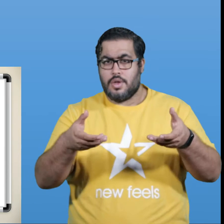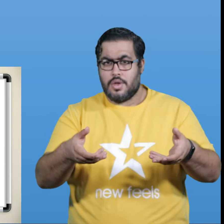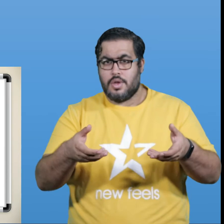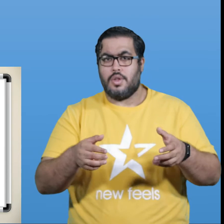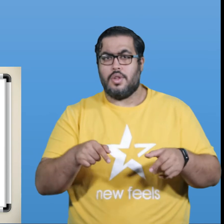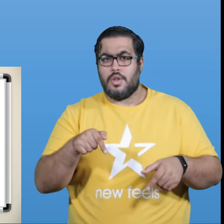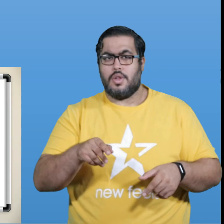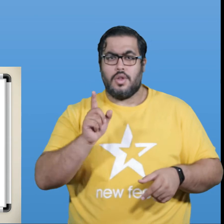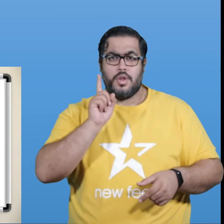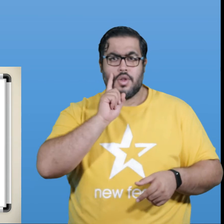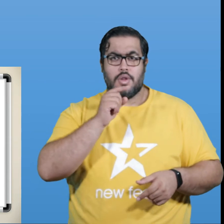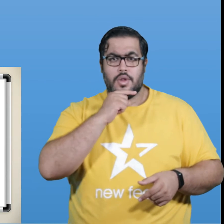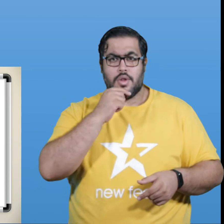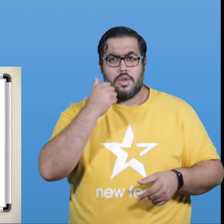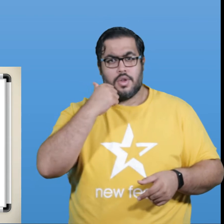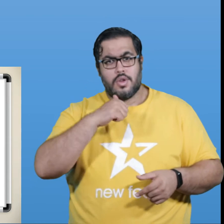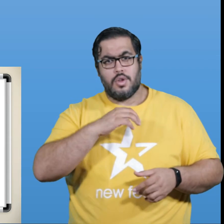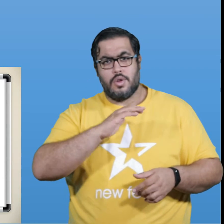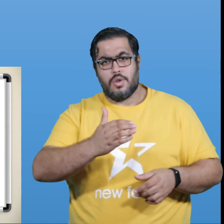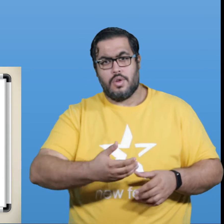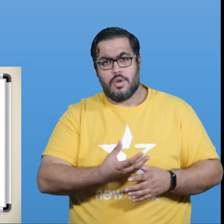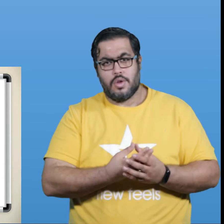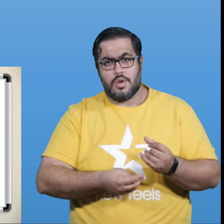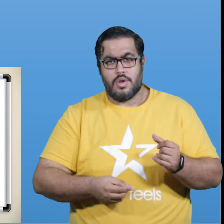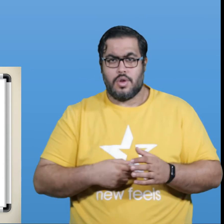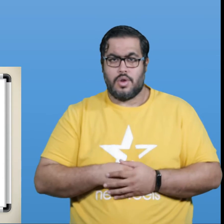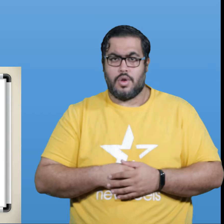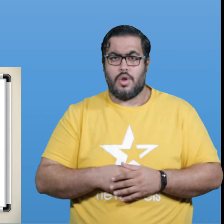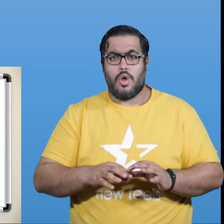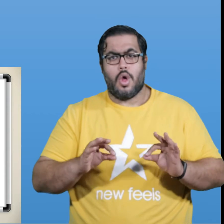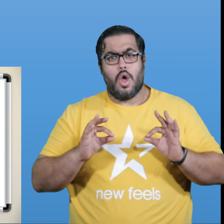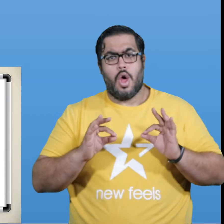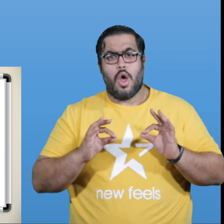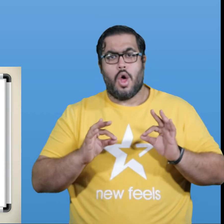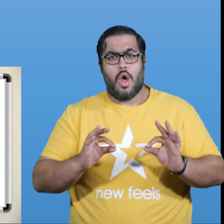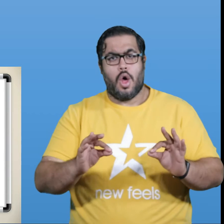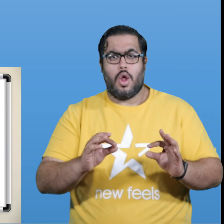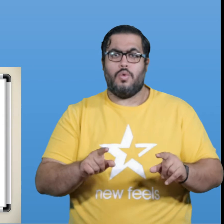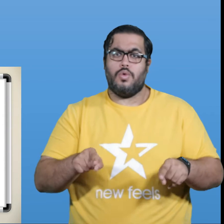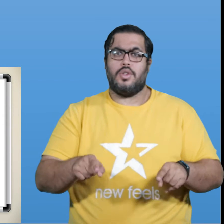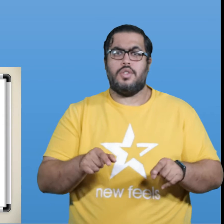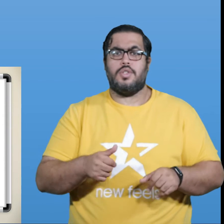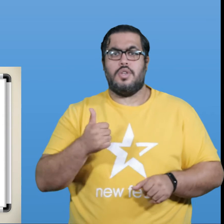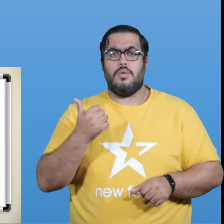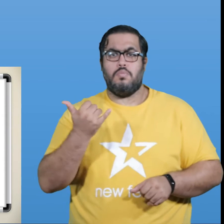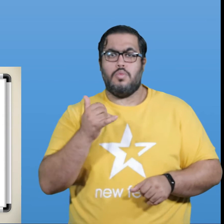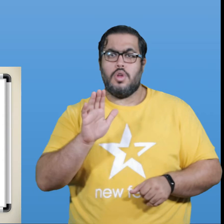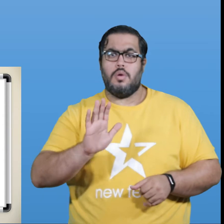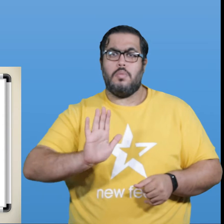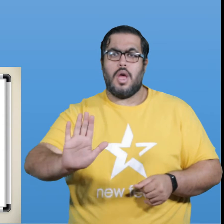new or expectant parents. These gifts are almost always items which are needed to care for the